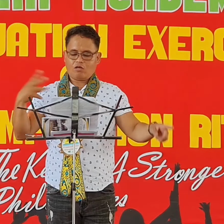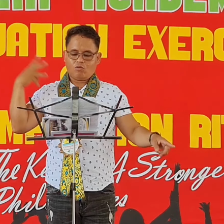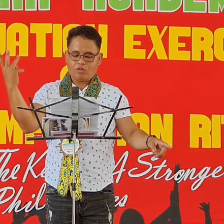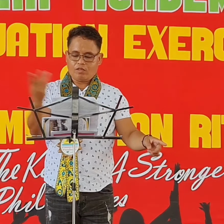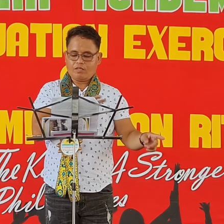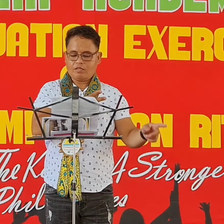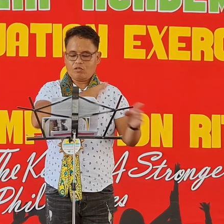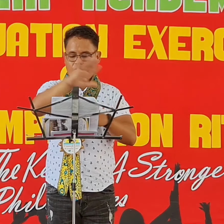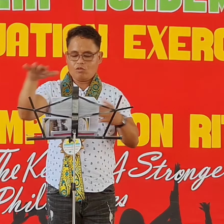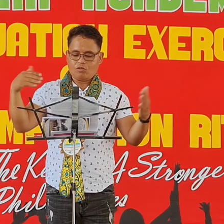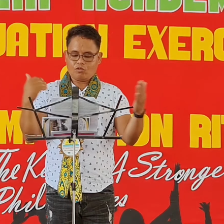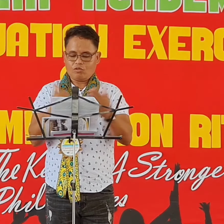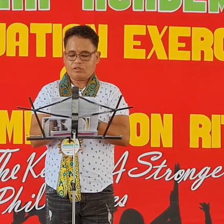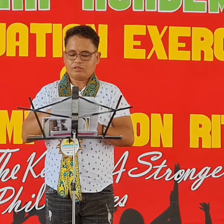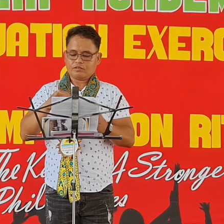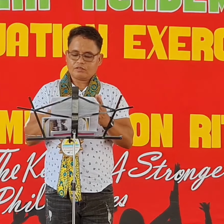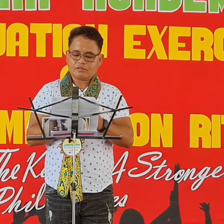But we were all just patient.